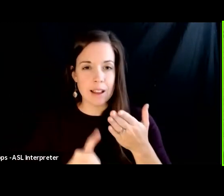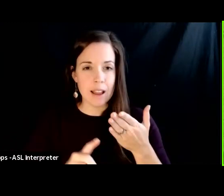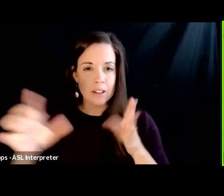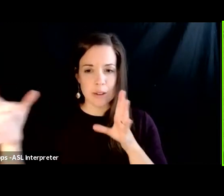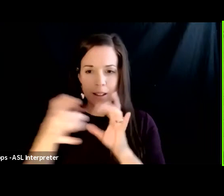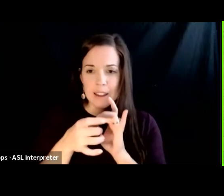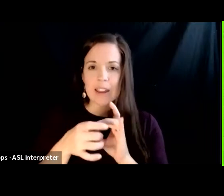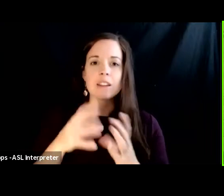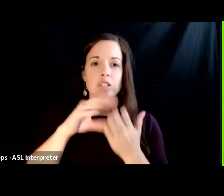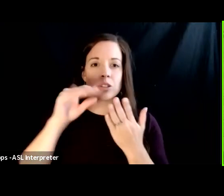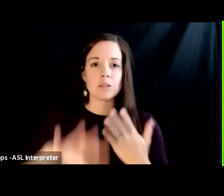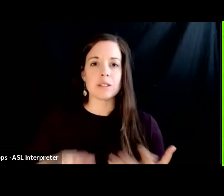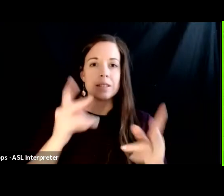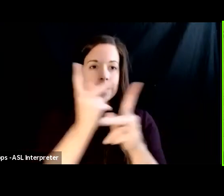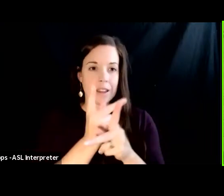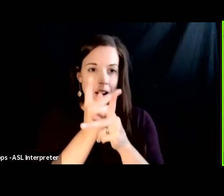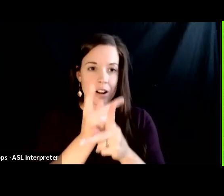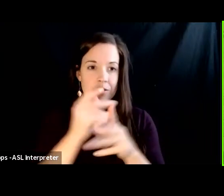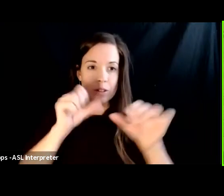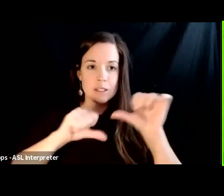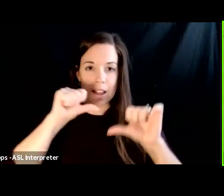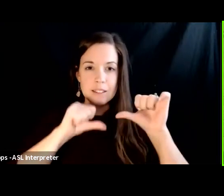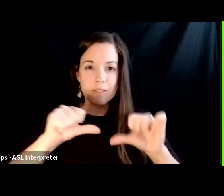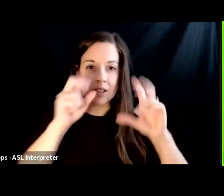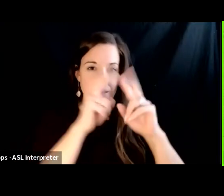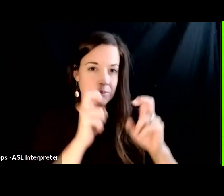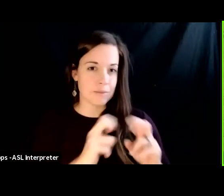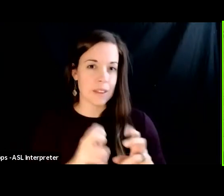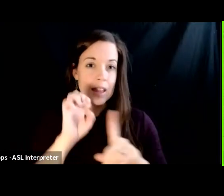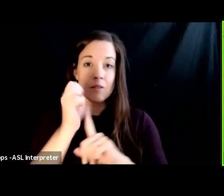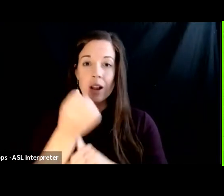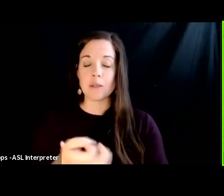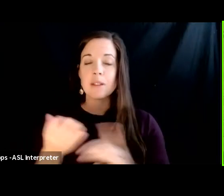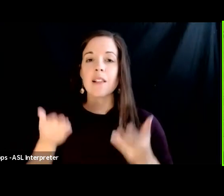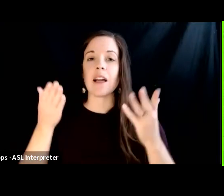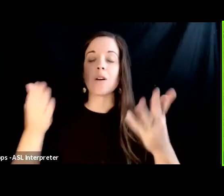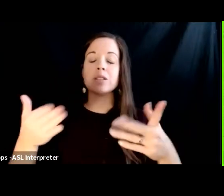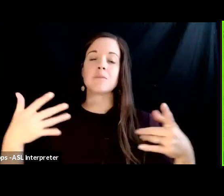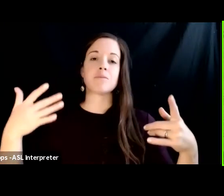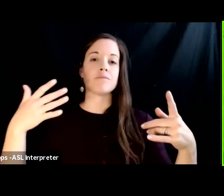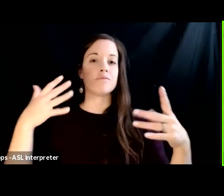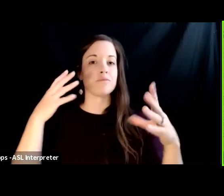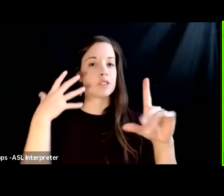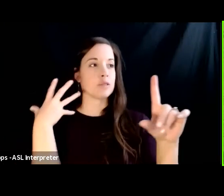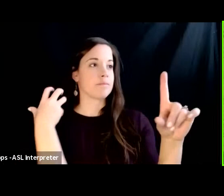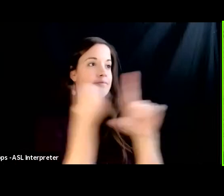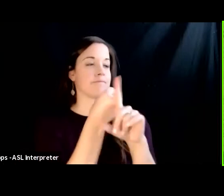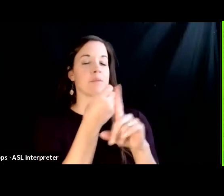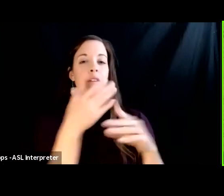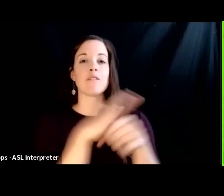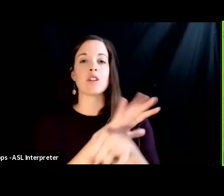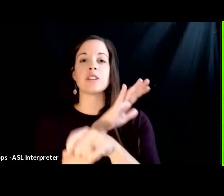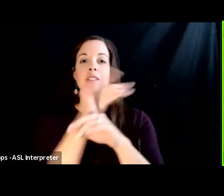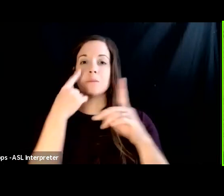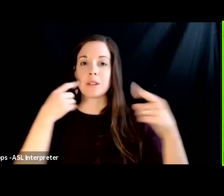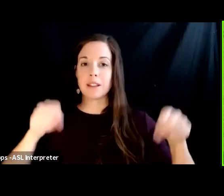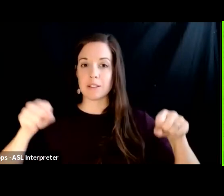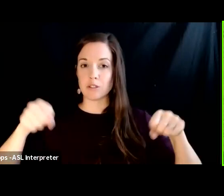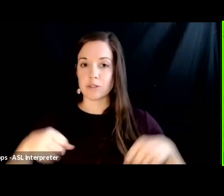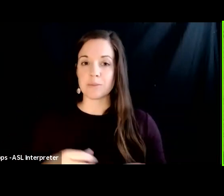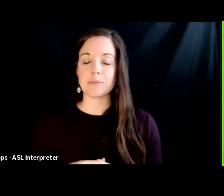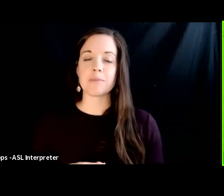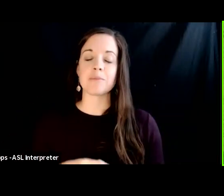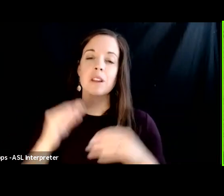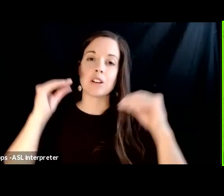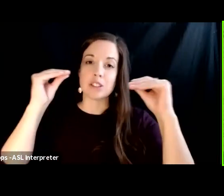careful scientific analysis in an environment that allows them to reach their fullest potential. Her teaching innovations focus